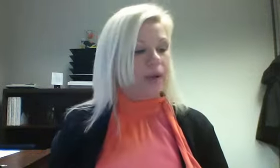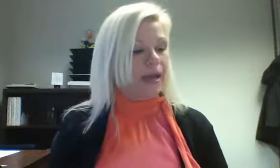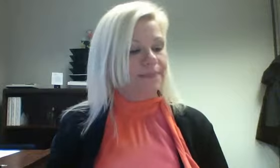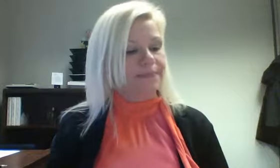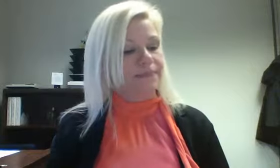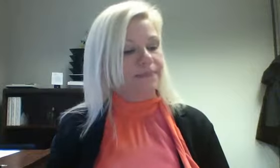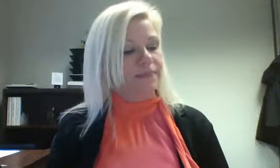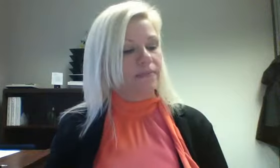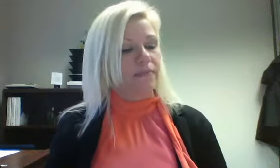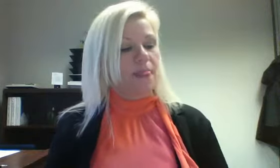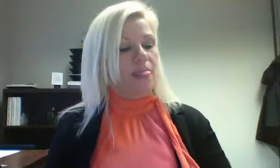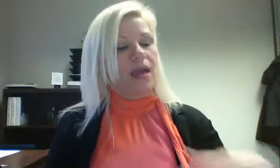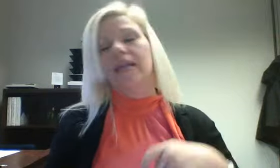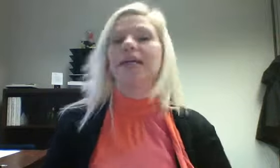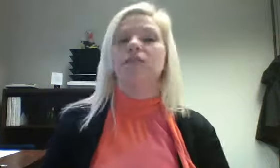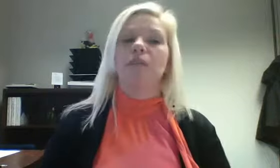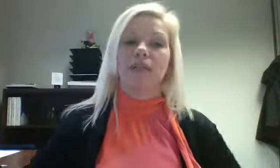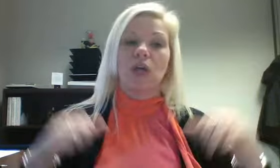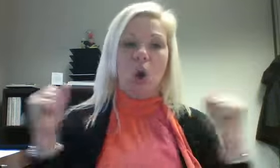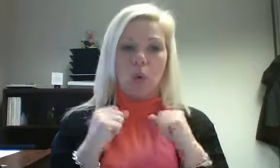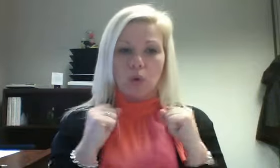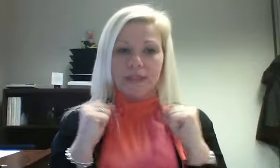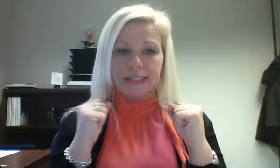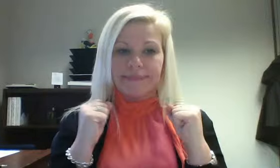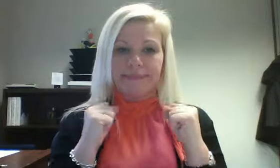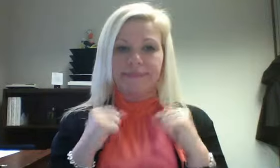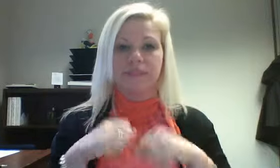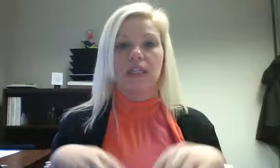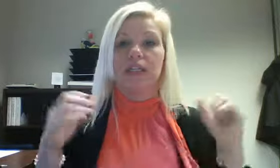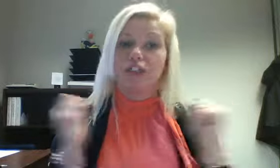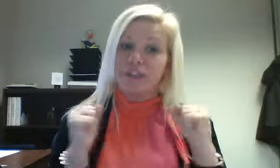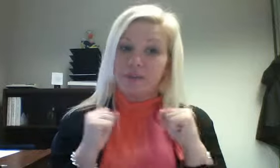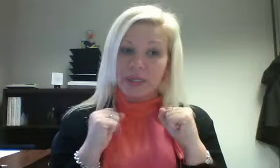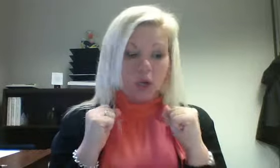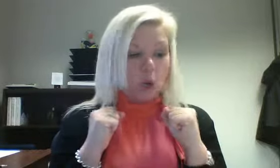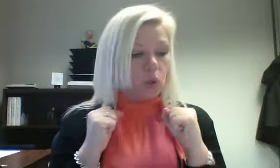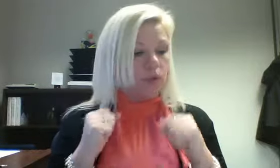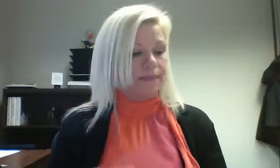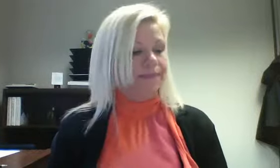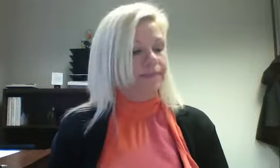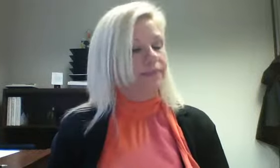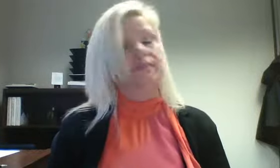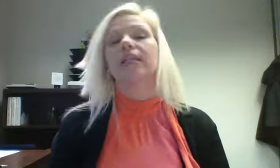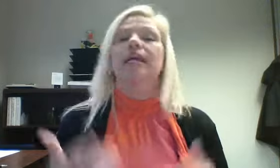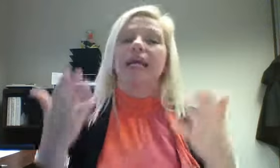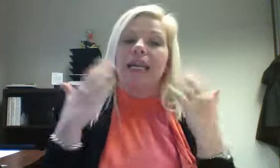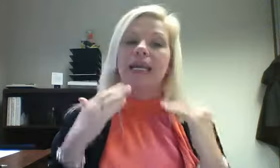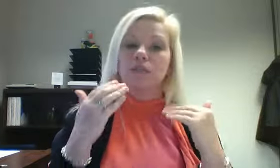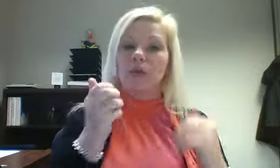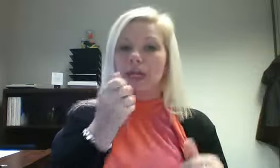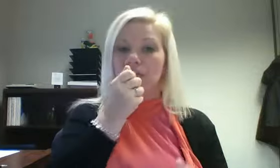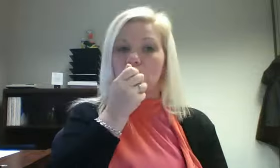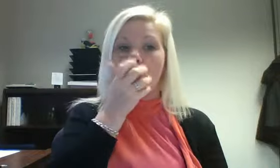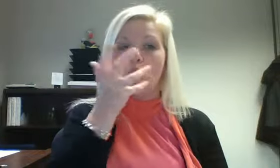Okay? Next one is cold, like you're shivering cold. Next one is